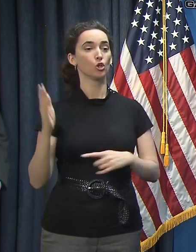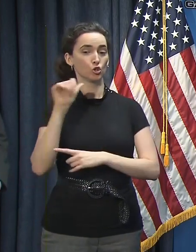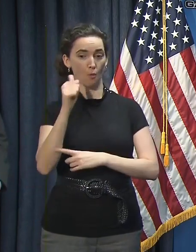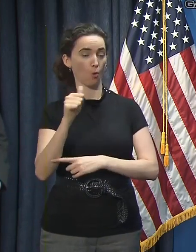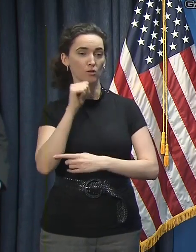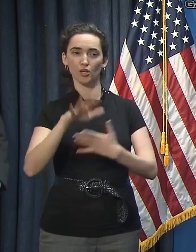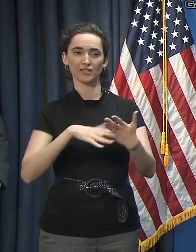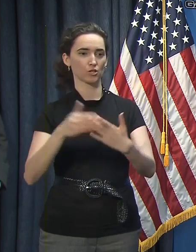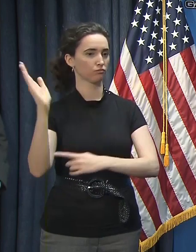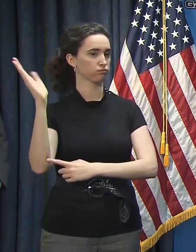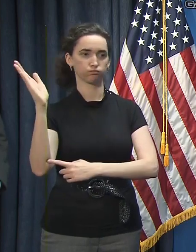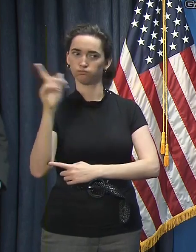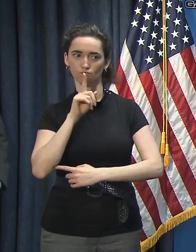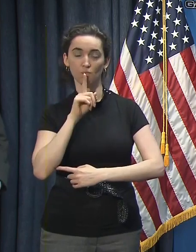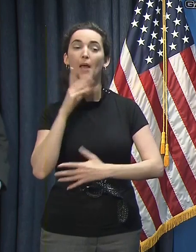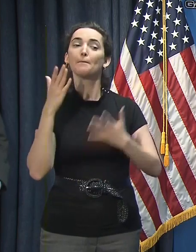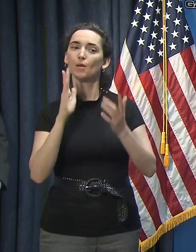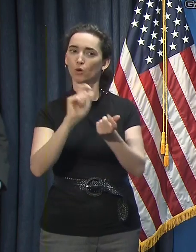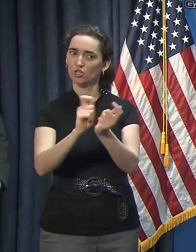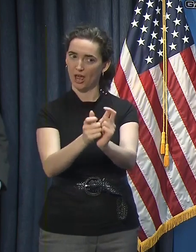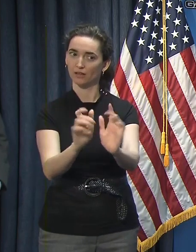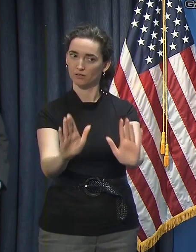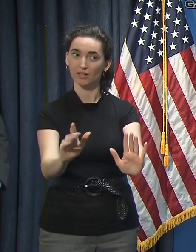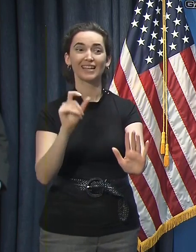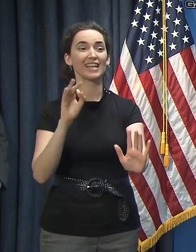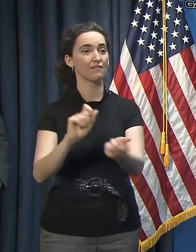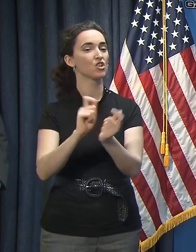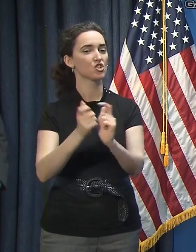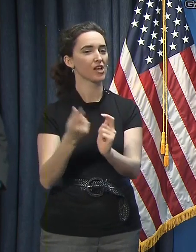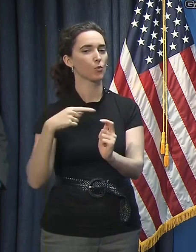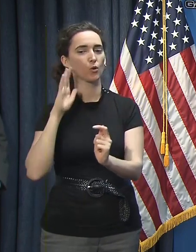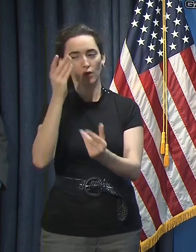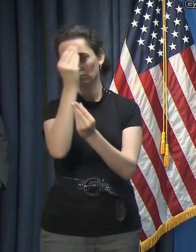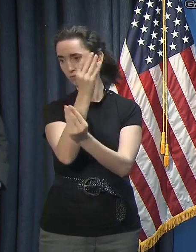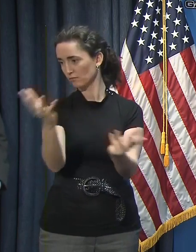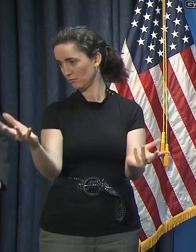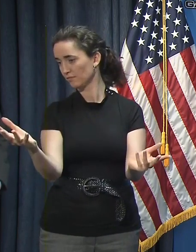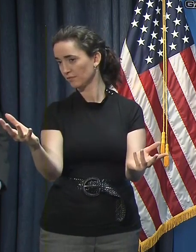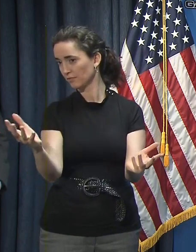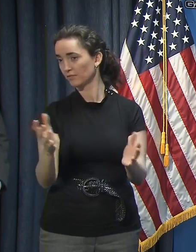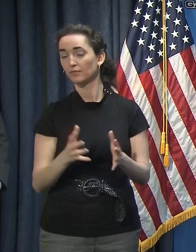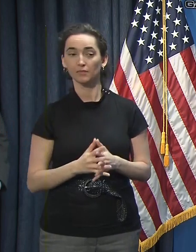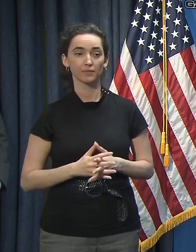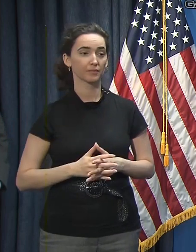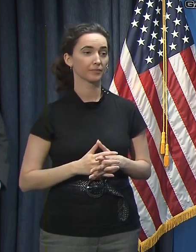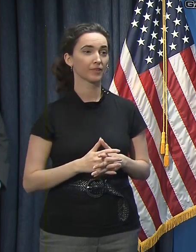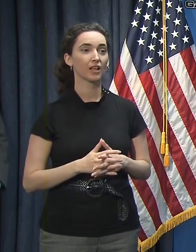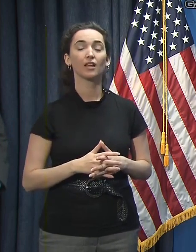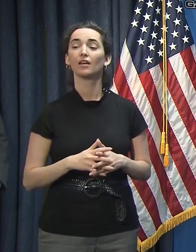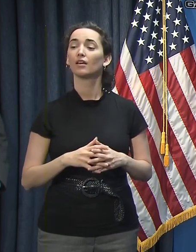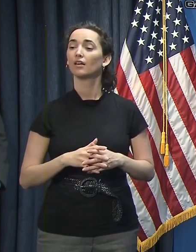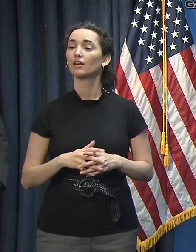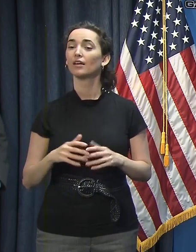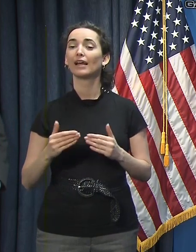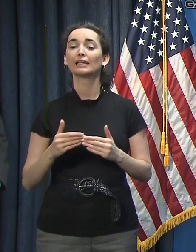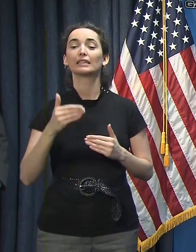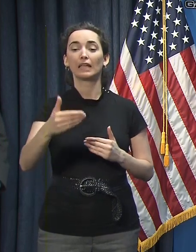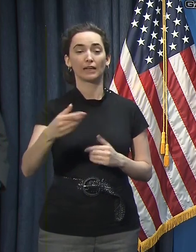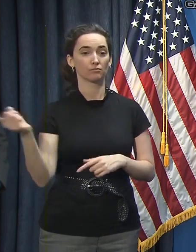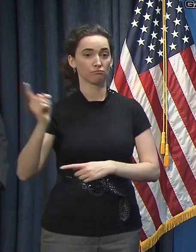tomorrow. That could change, and if it does, we will certainly let you know. And then we will advise you when the